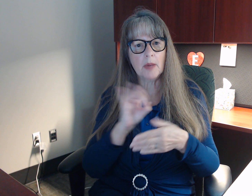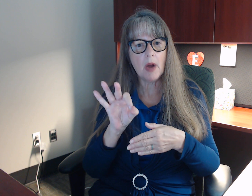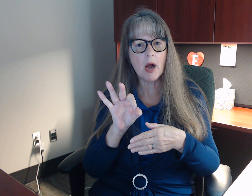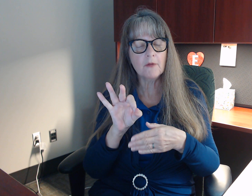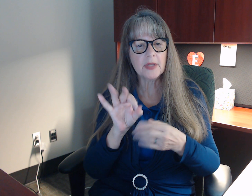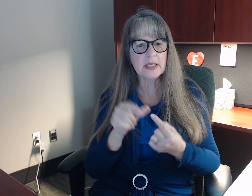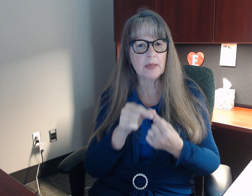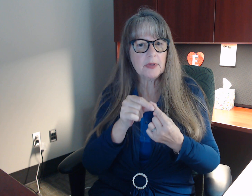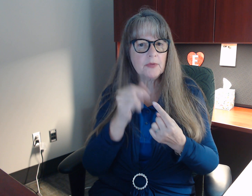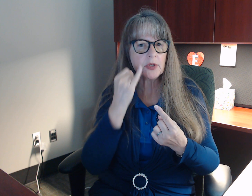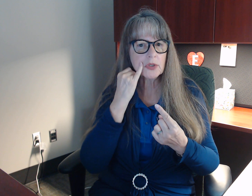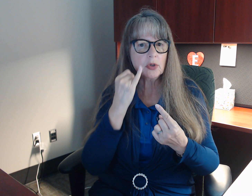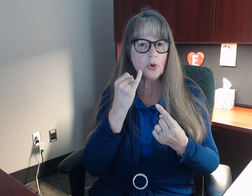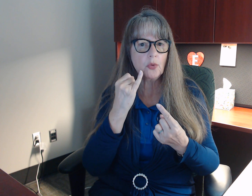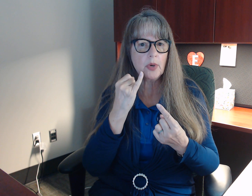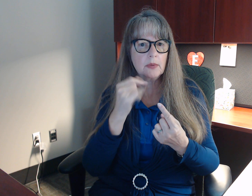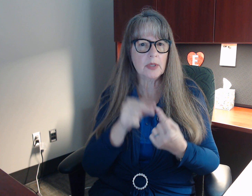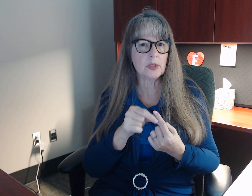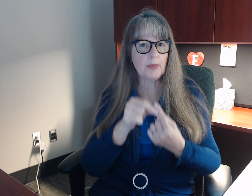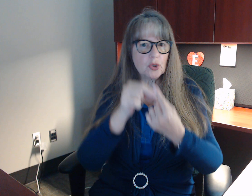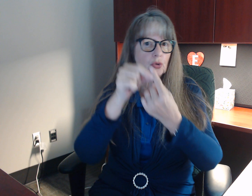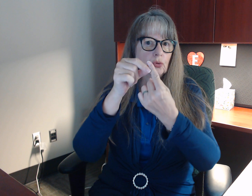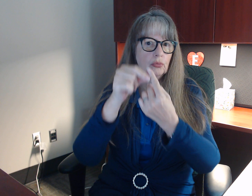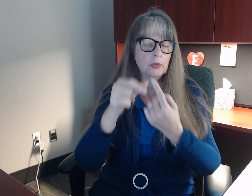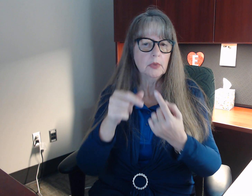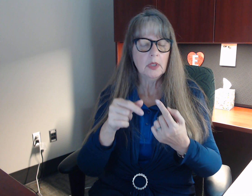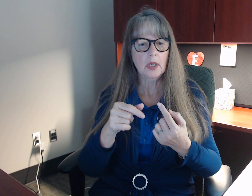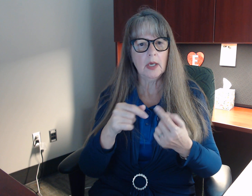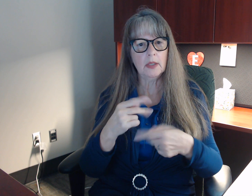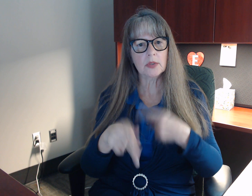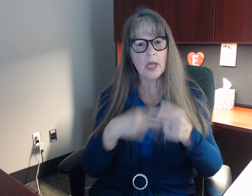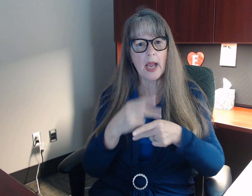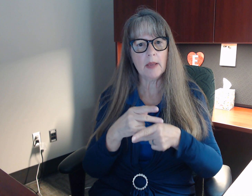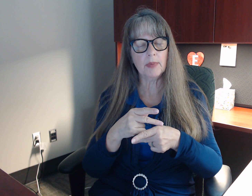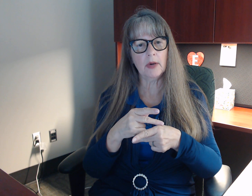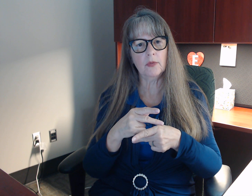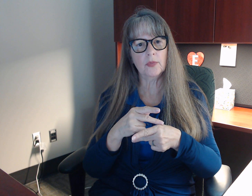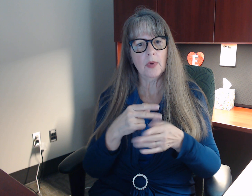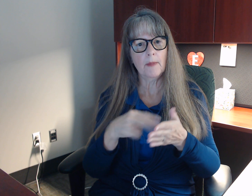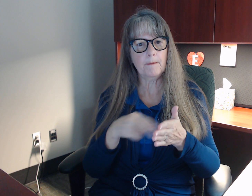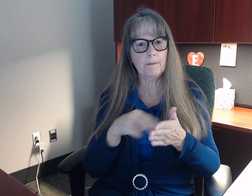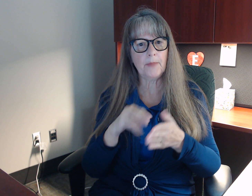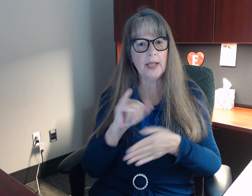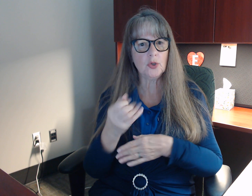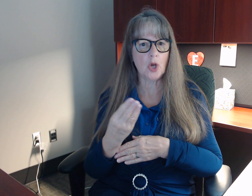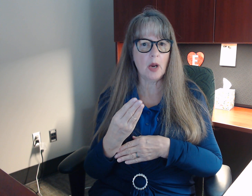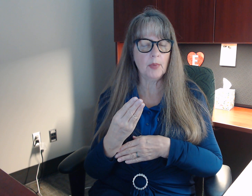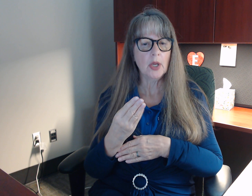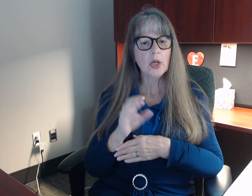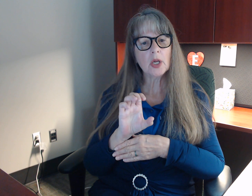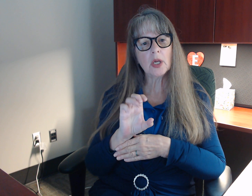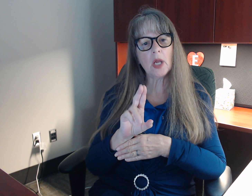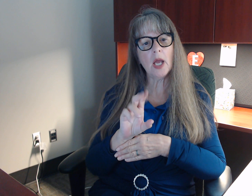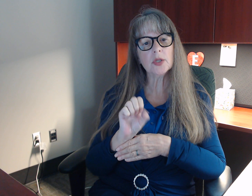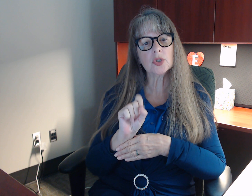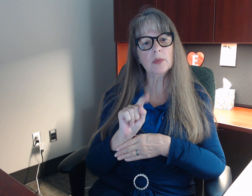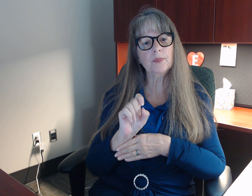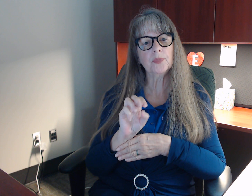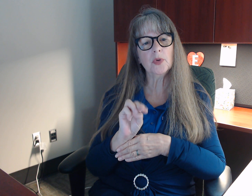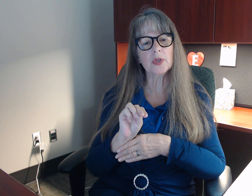off, except if it's a special type of paint job. Custom, you could spell